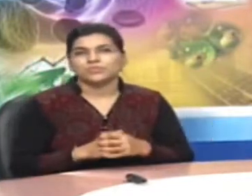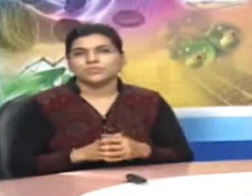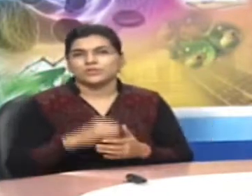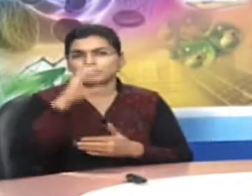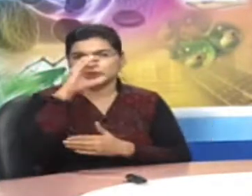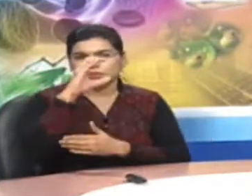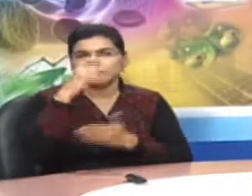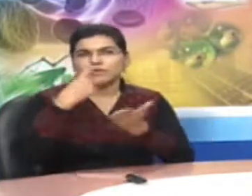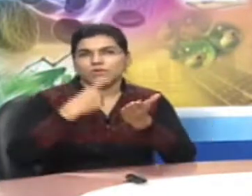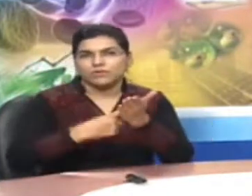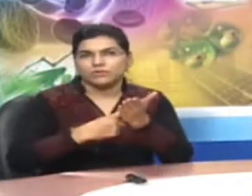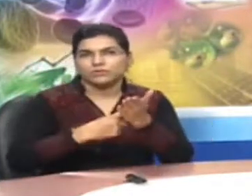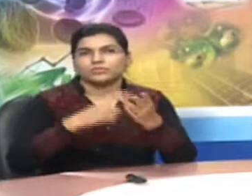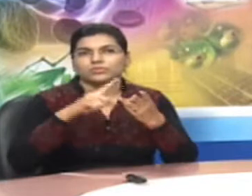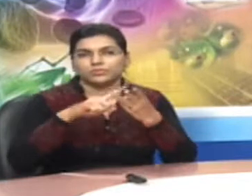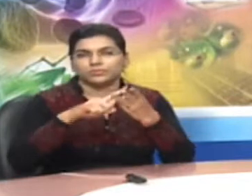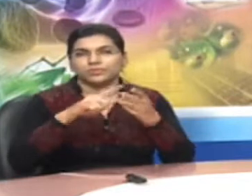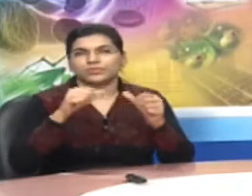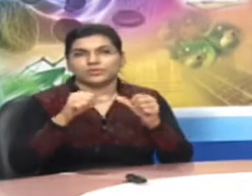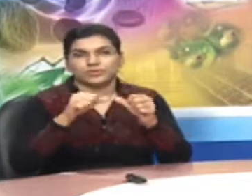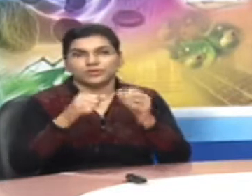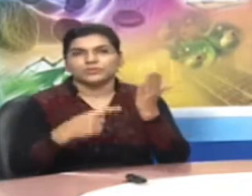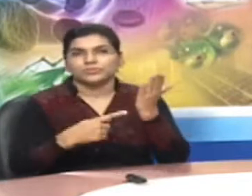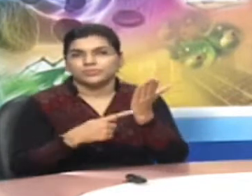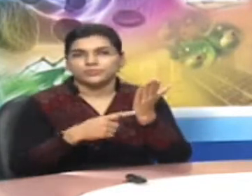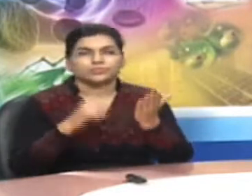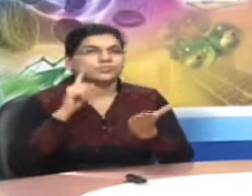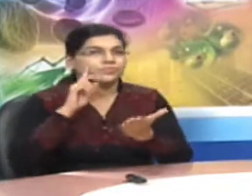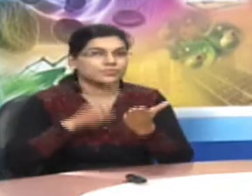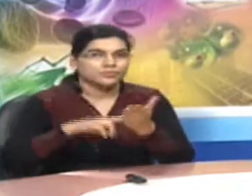you see, creating presentation.